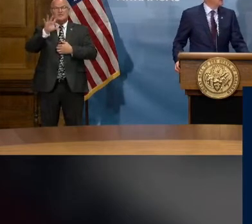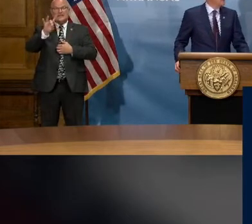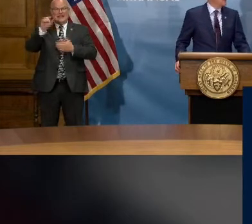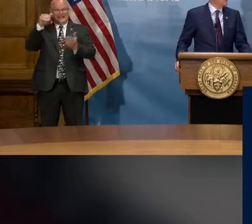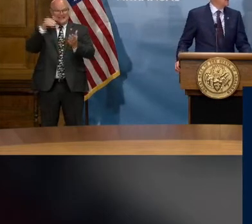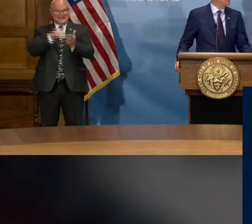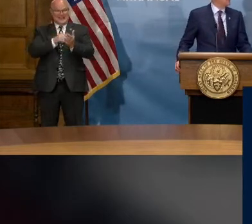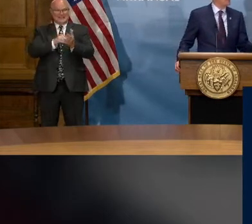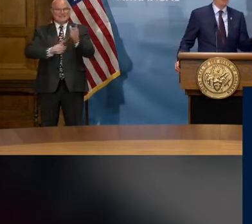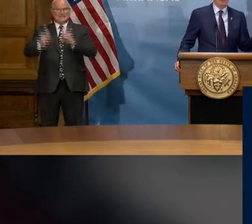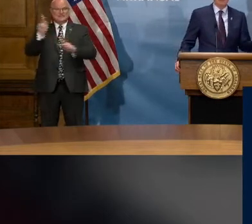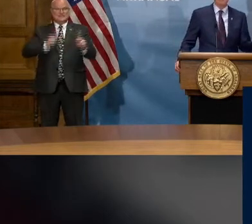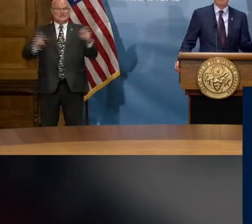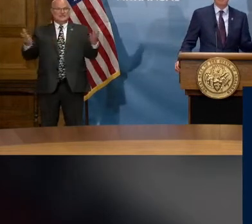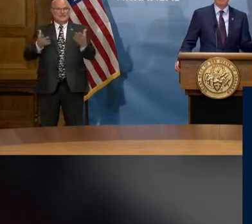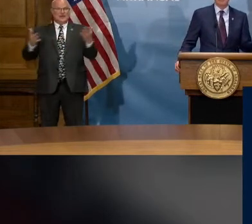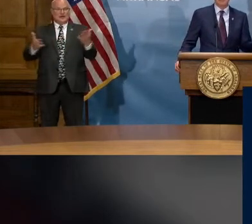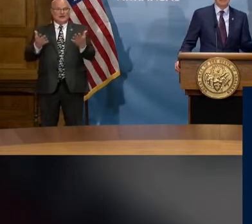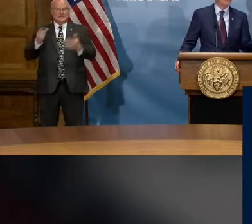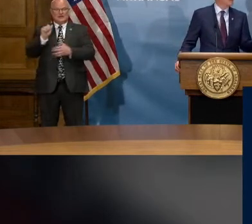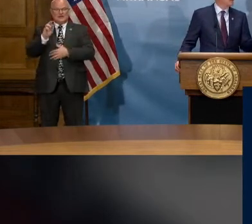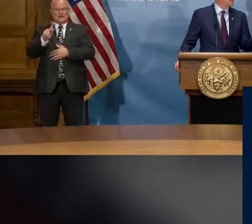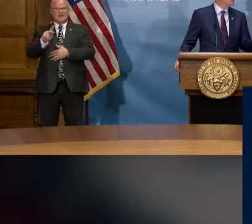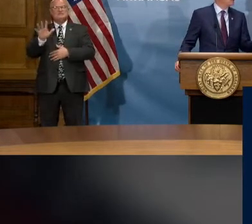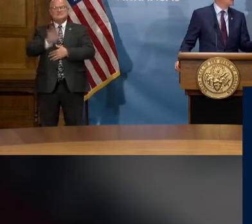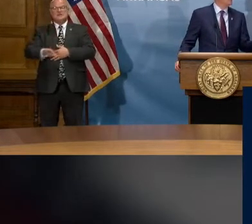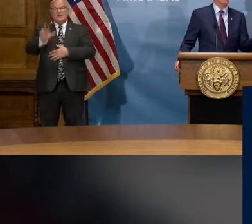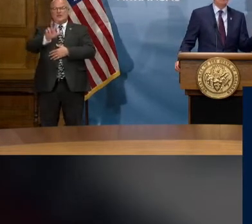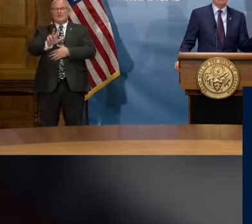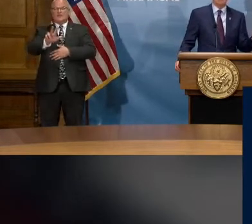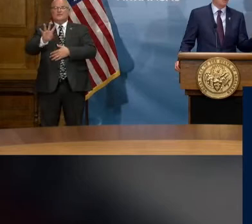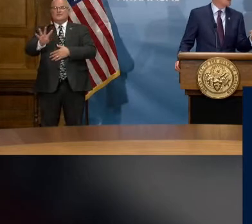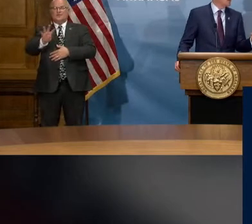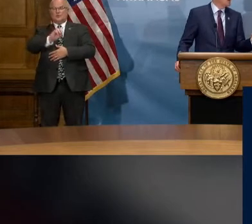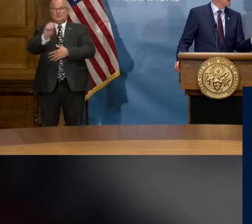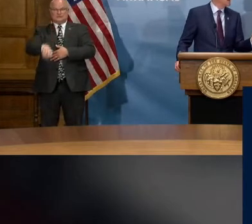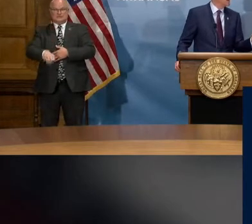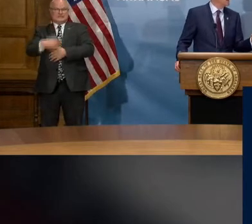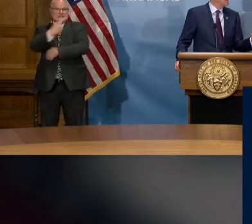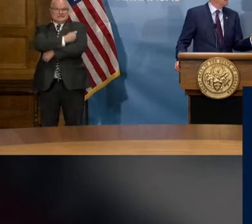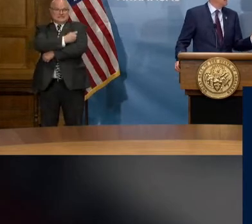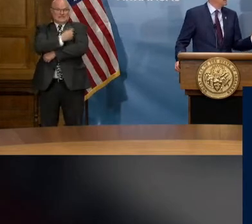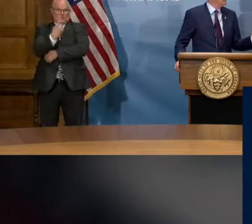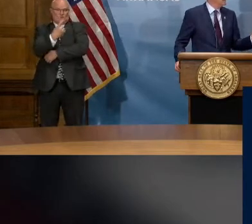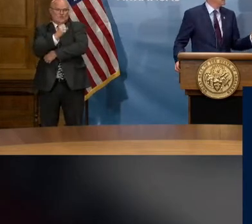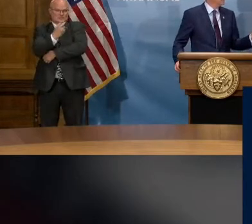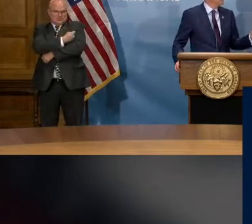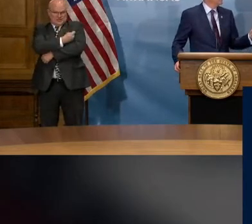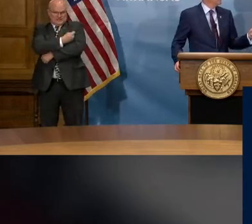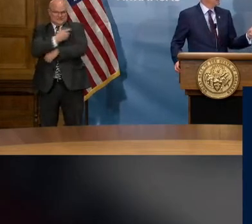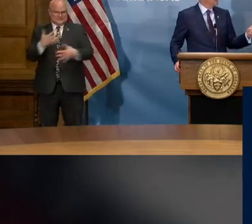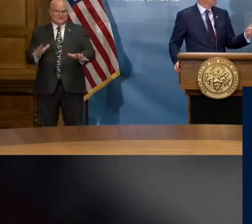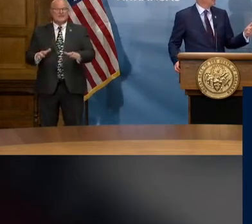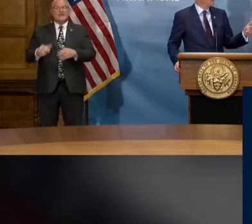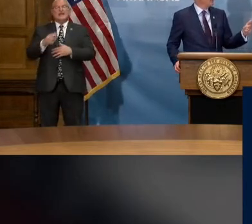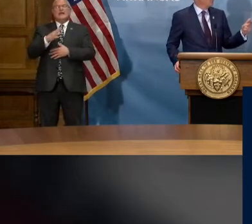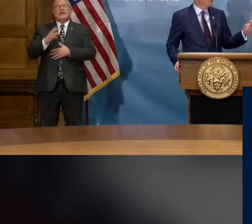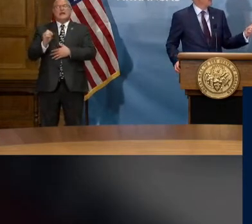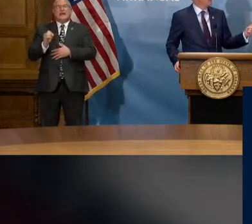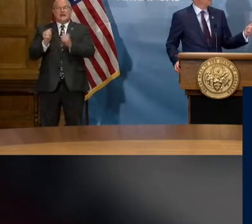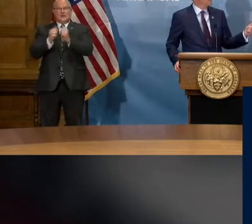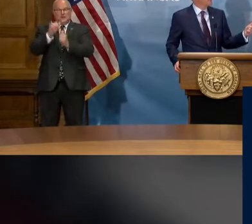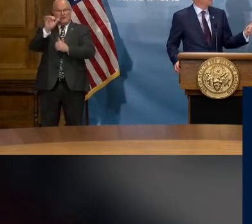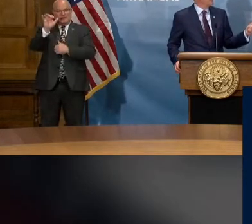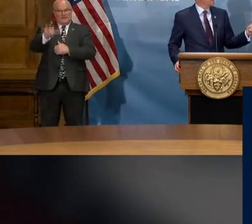1,038,000 Arkansans, or 34%, that have received at least 1 shot. And then